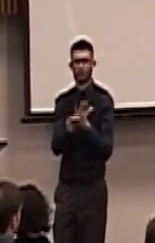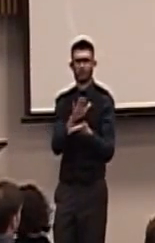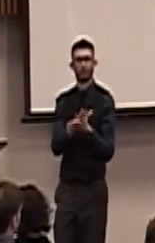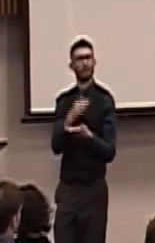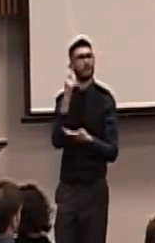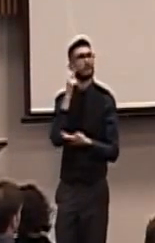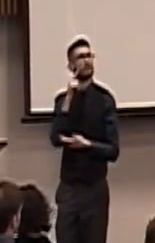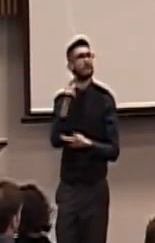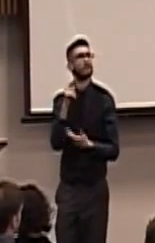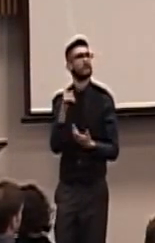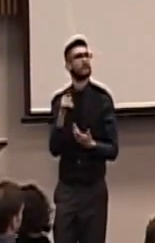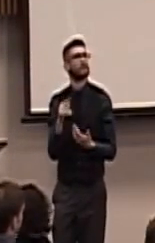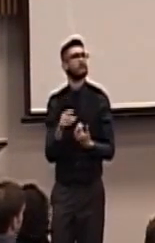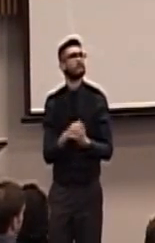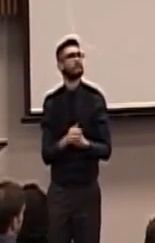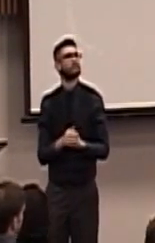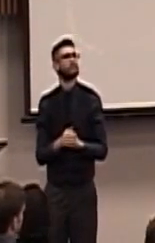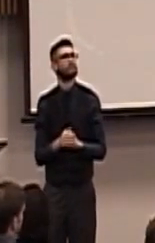the